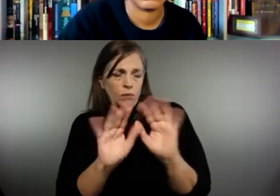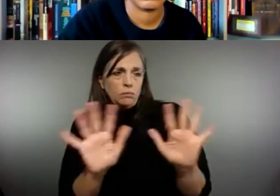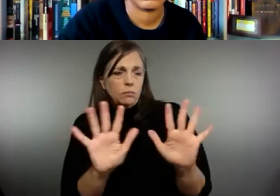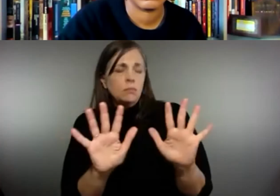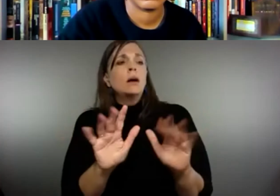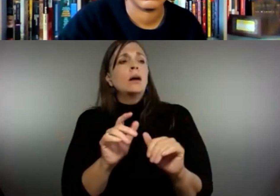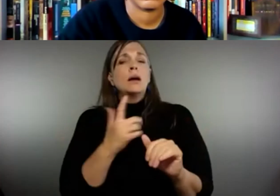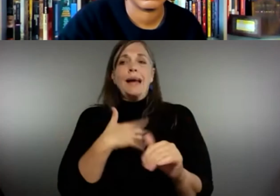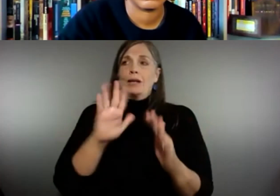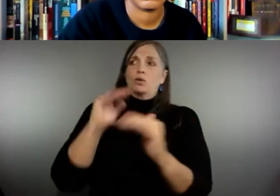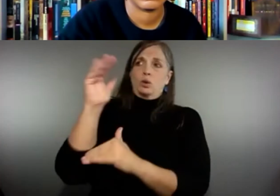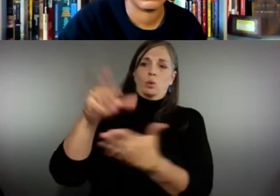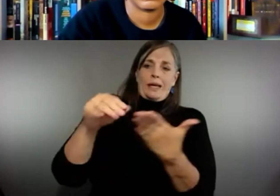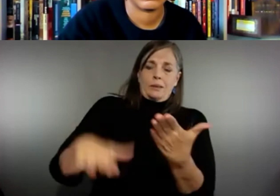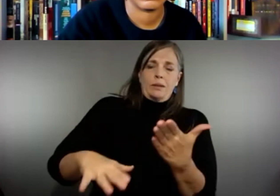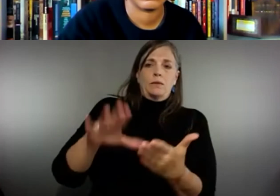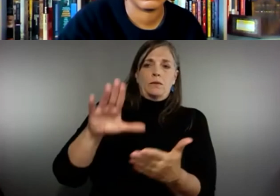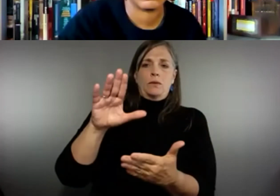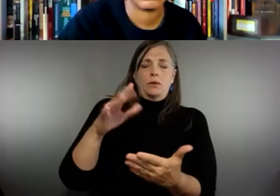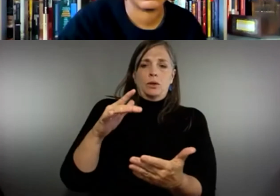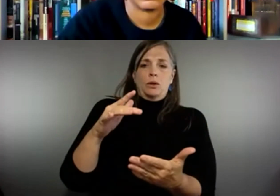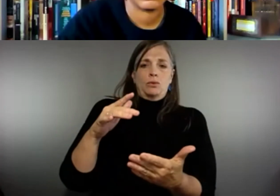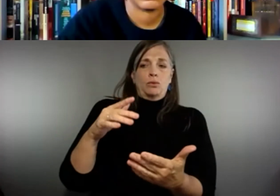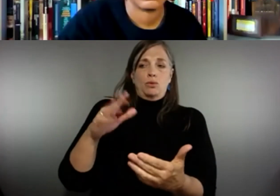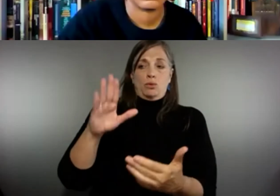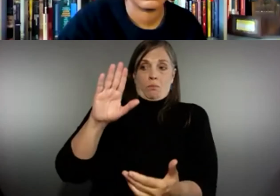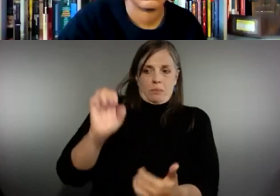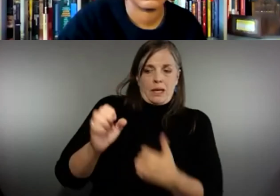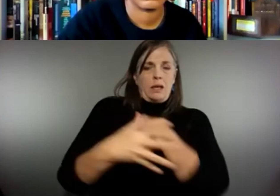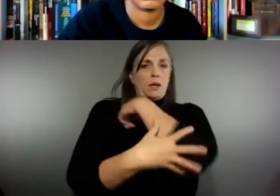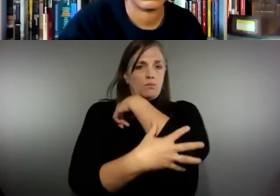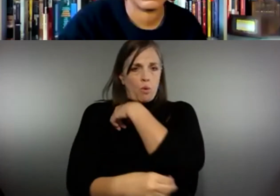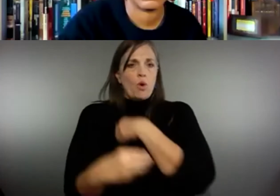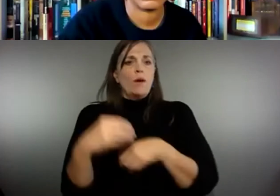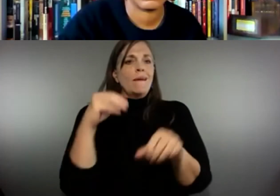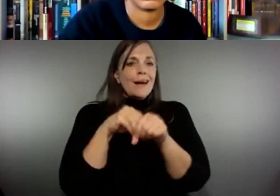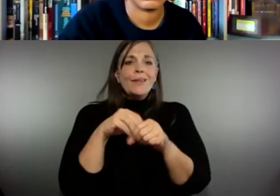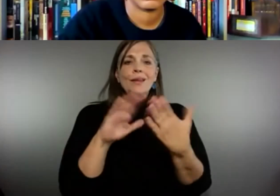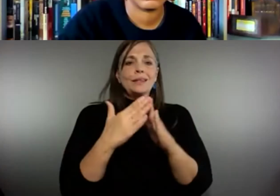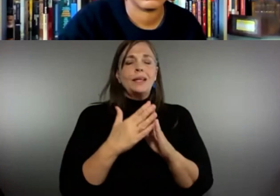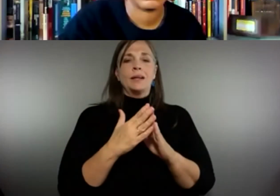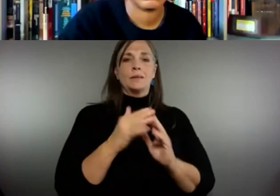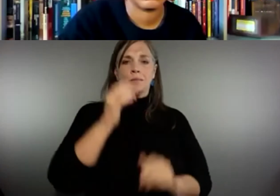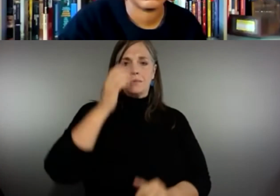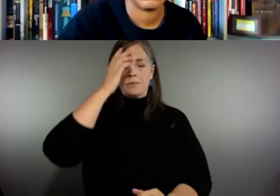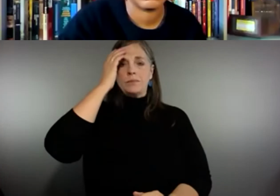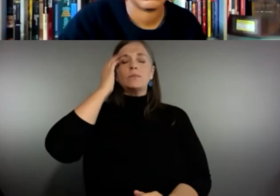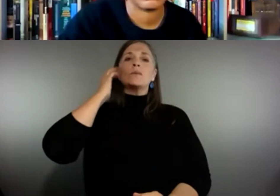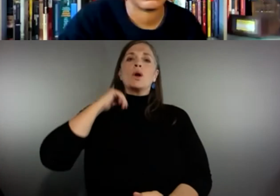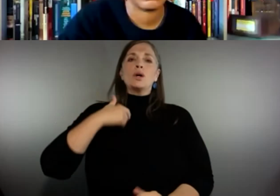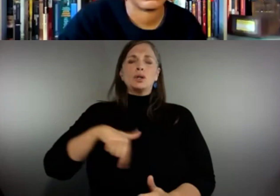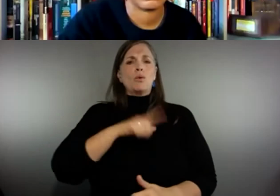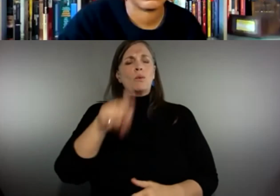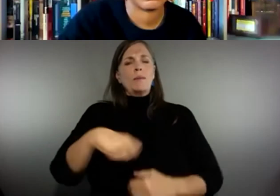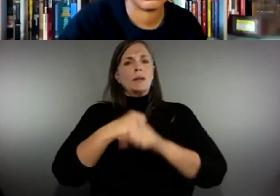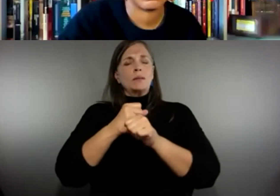expensive to be poor in the city so what we must do is build a centralized database of the service